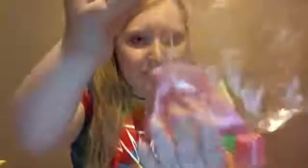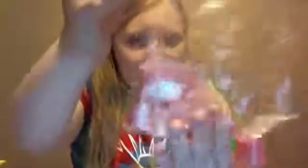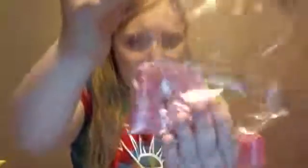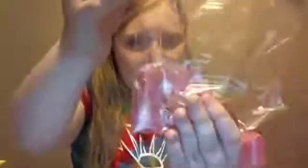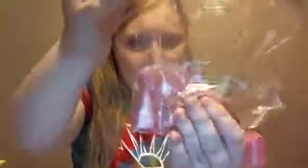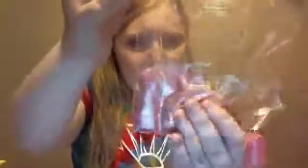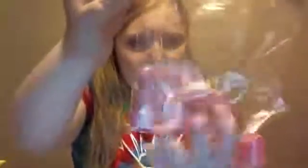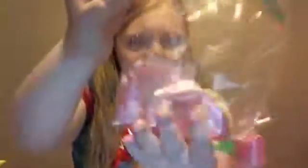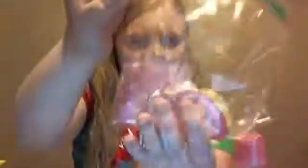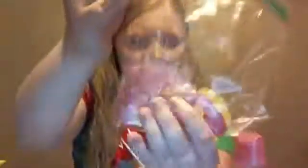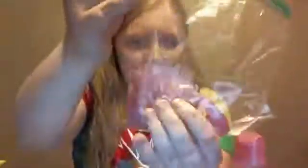really cool